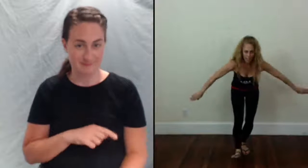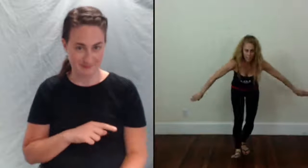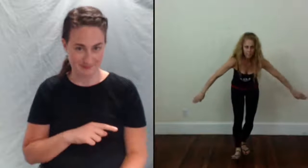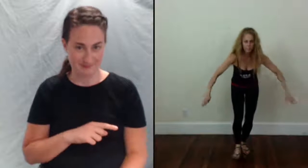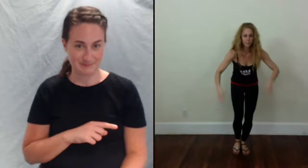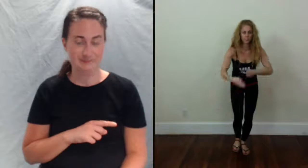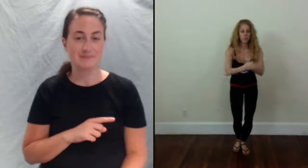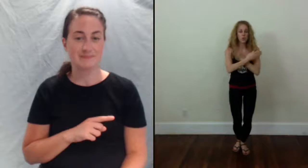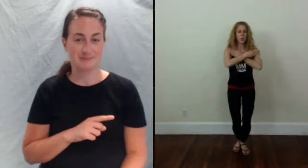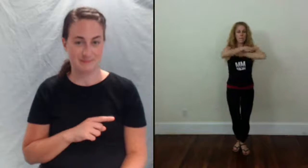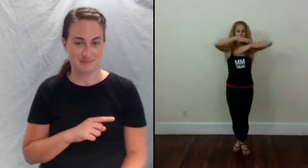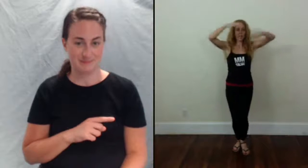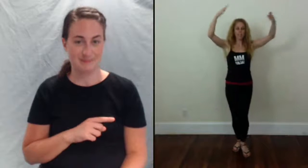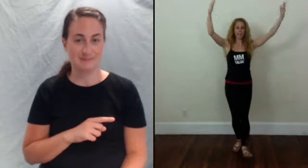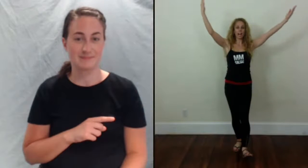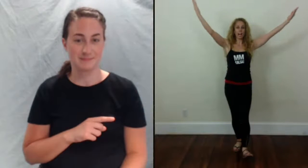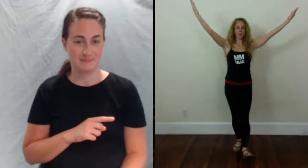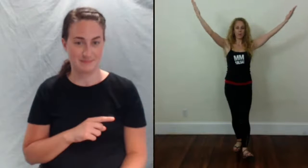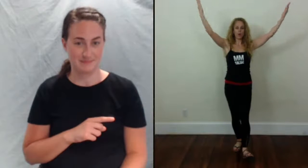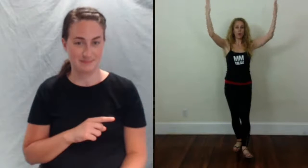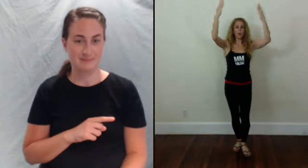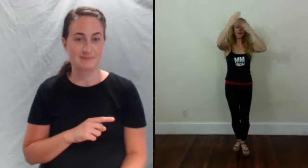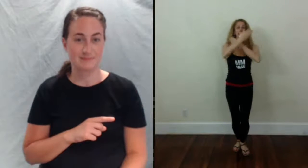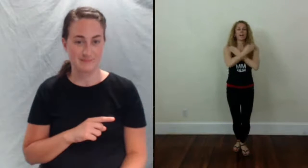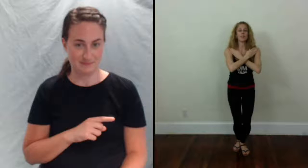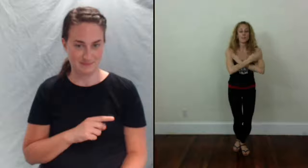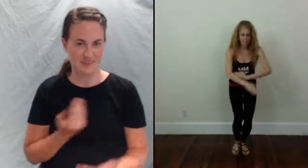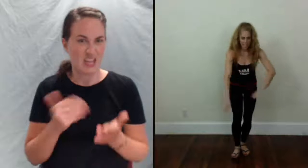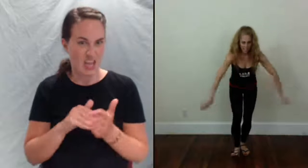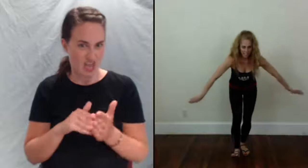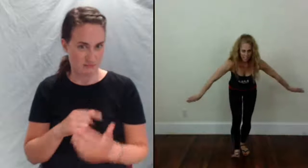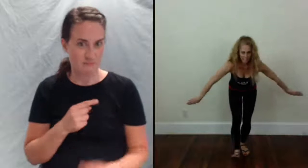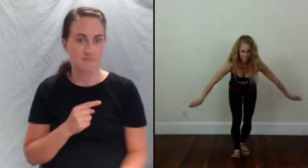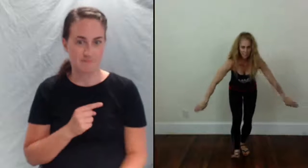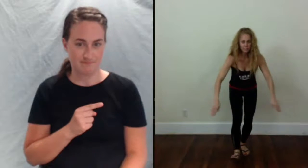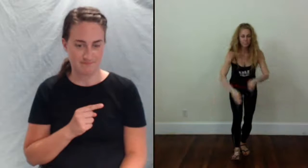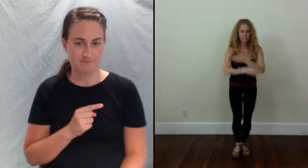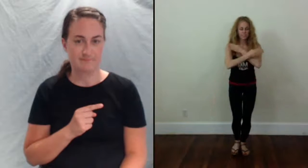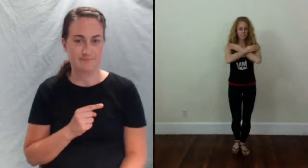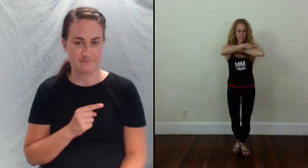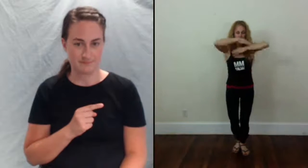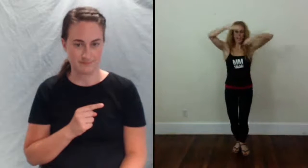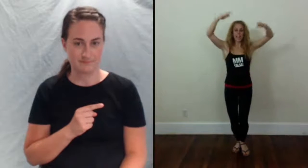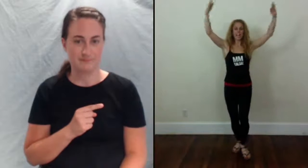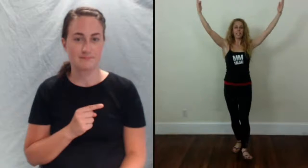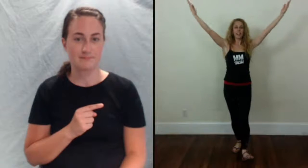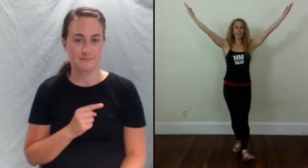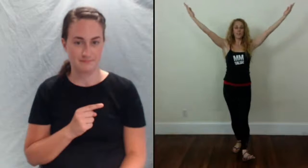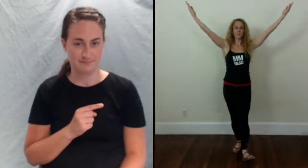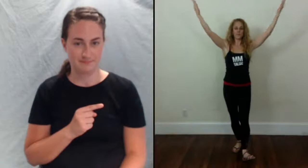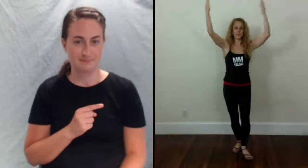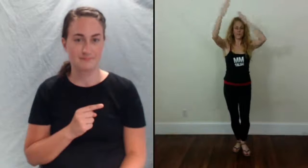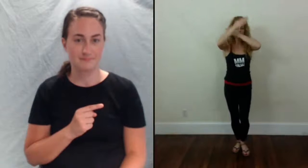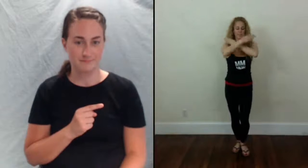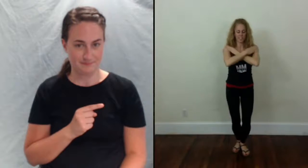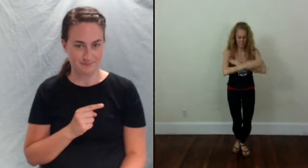and down, and up. One more time. And down, and